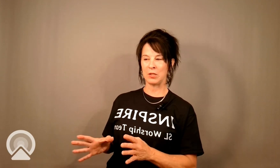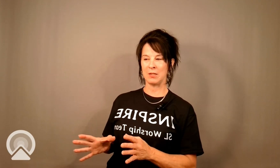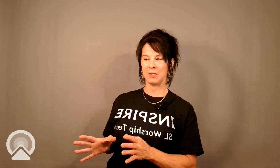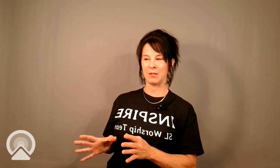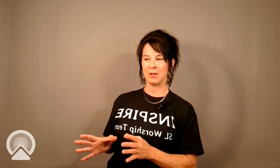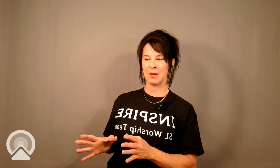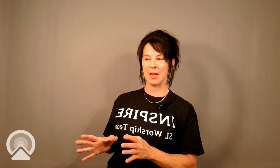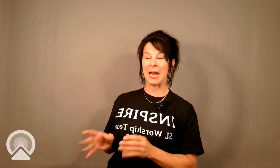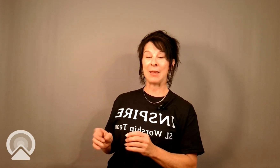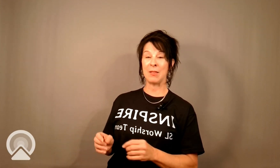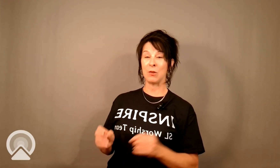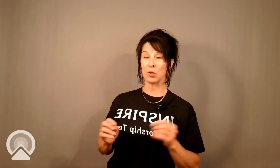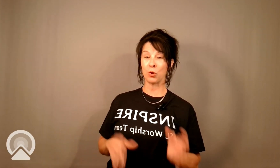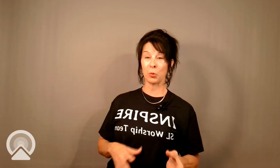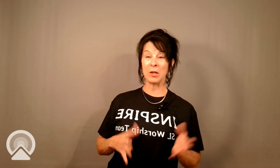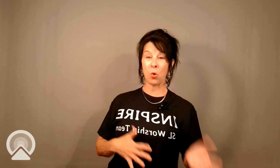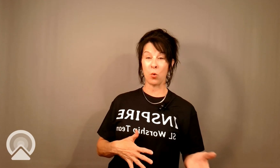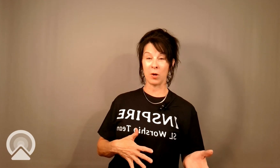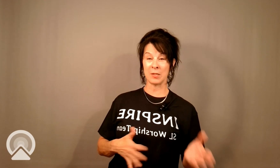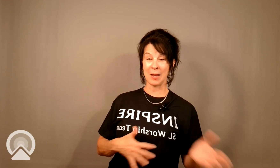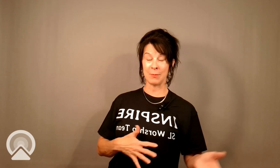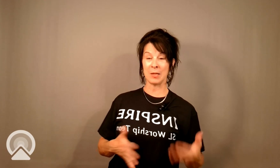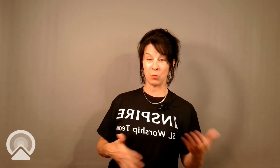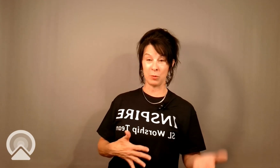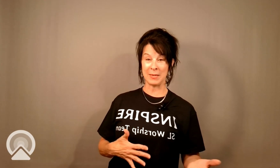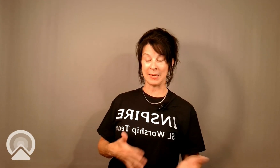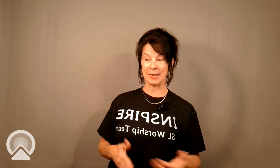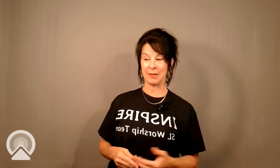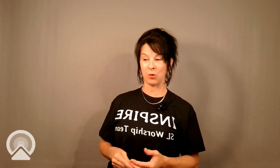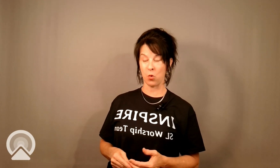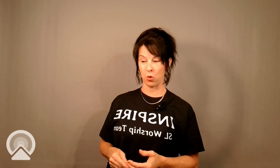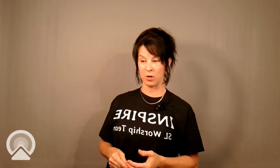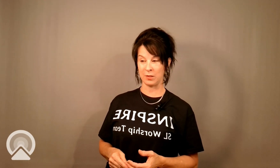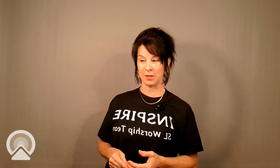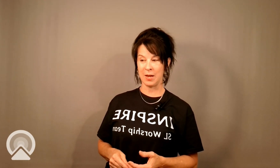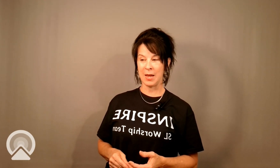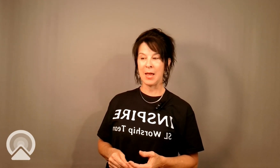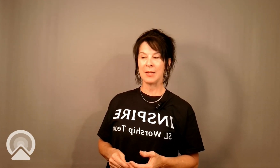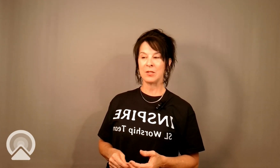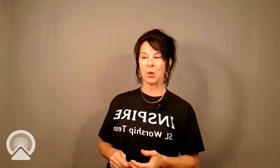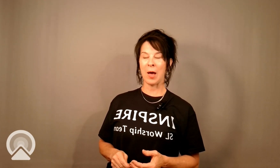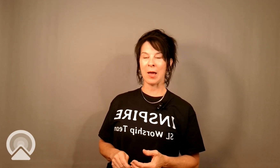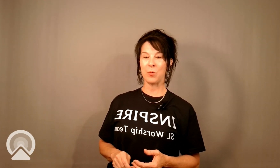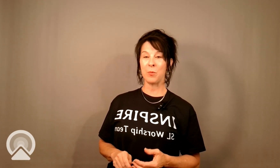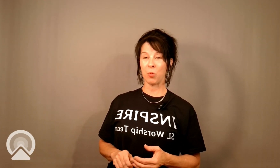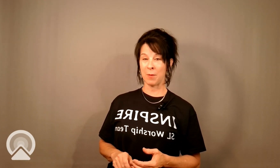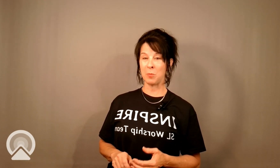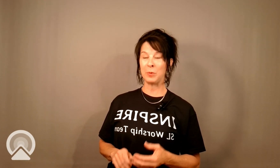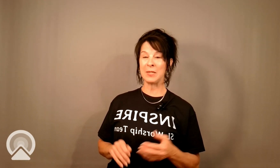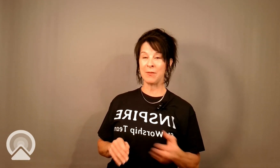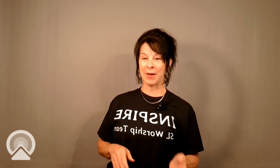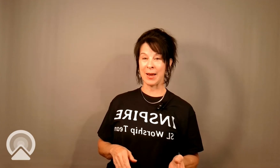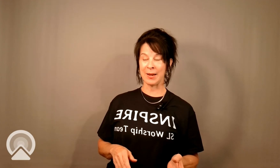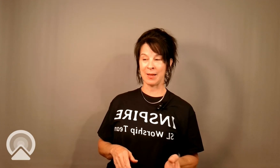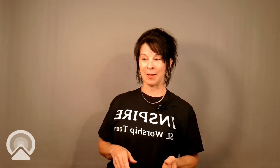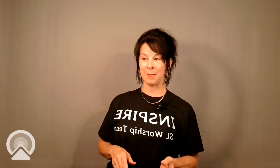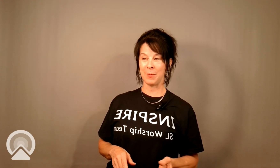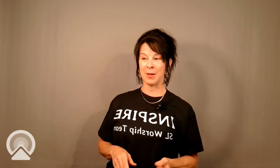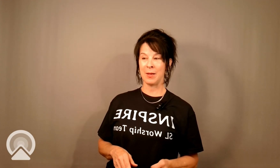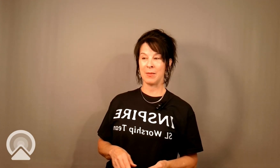verses, and then there's 3 times that we'll be singing the chorus. So I will probably divide up the